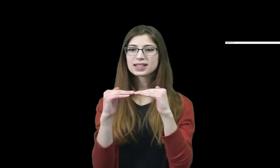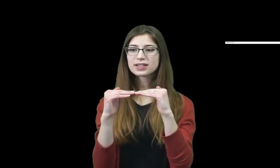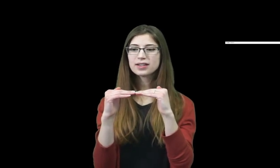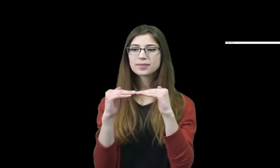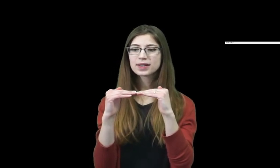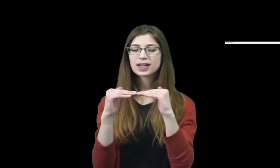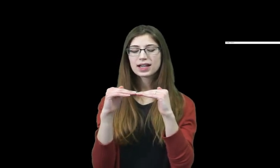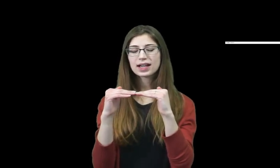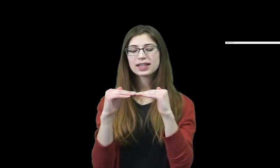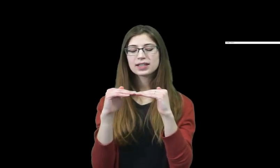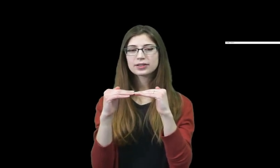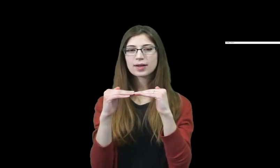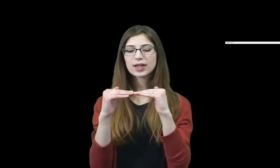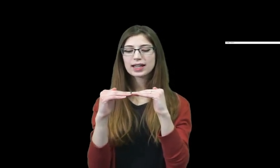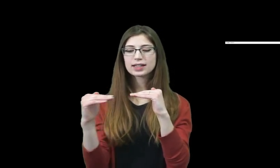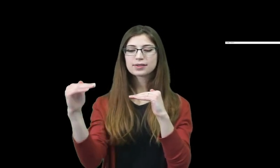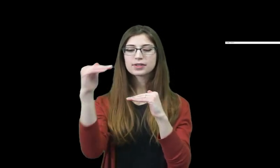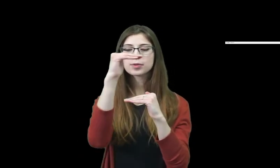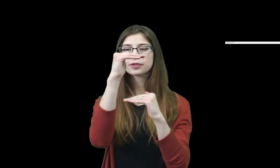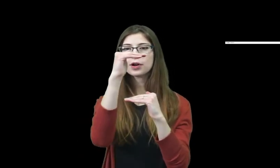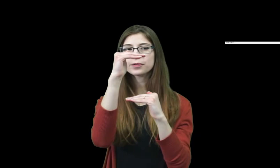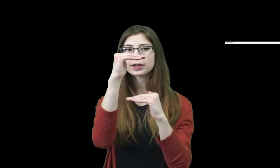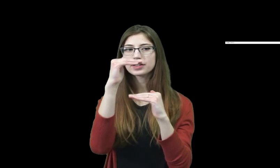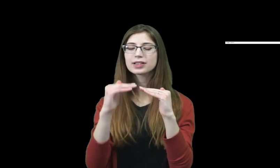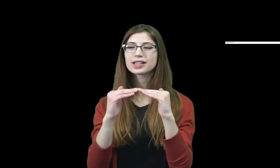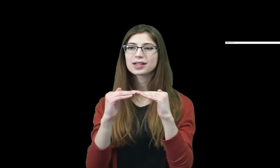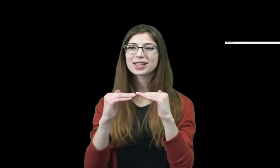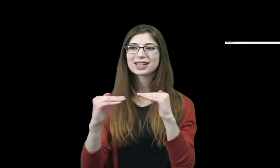other. And then your dominant hand is going to move over your non-dominant hand.